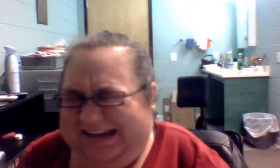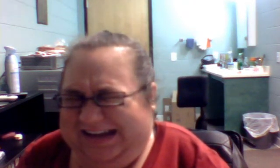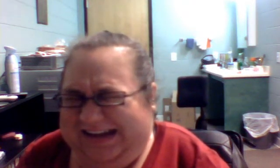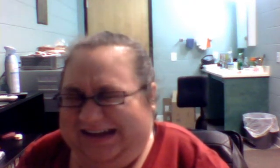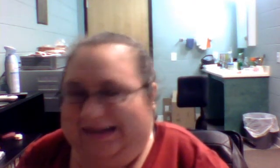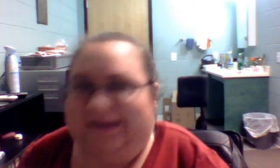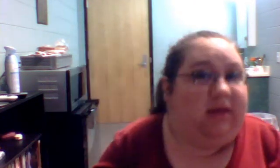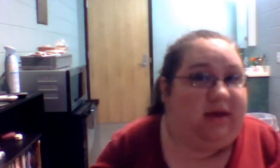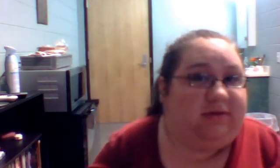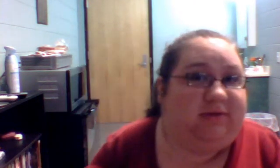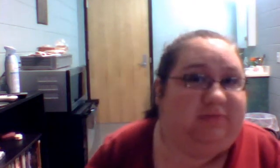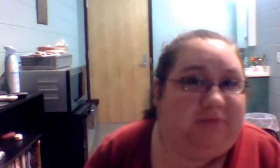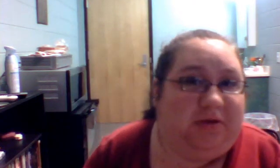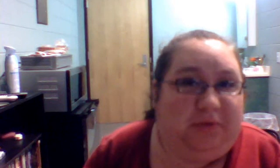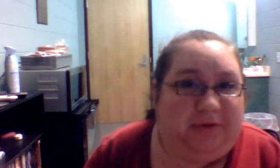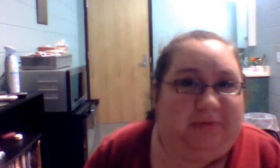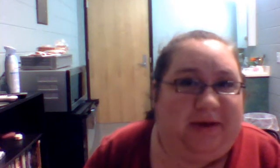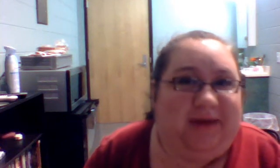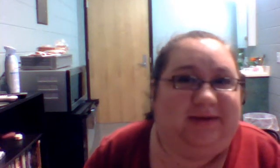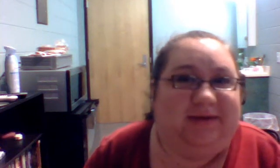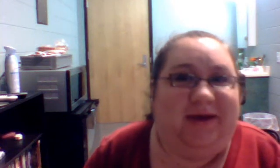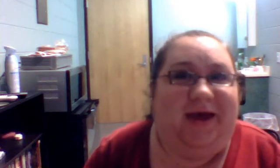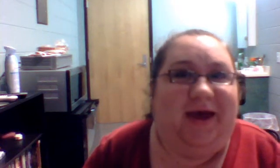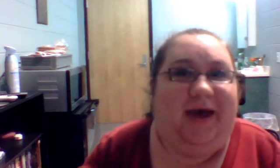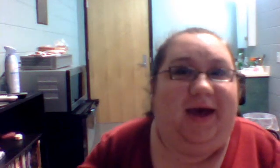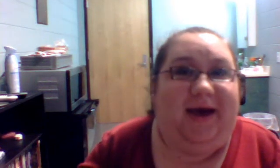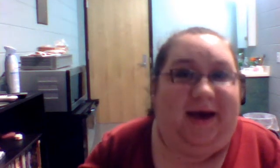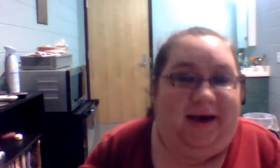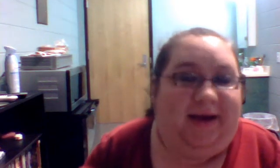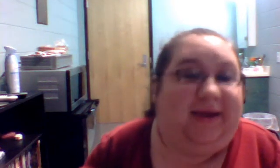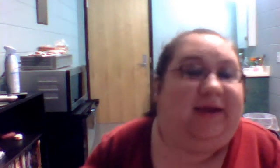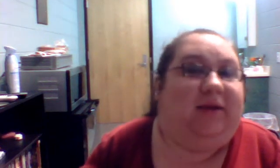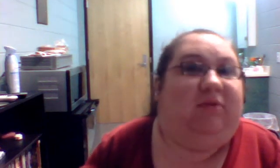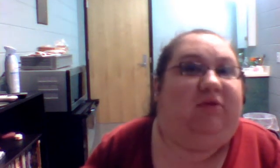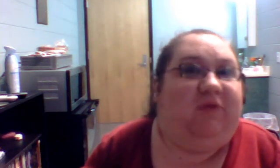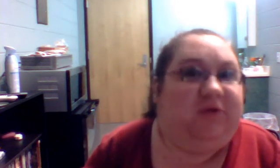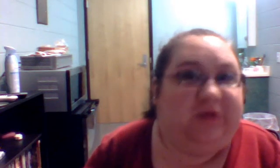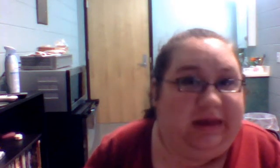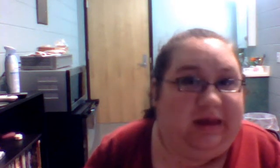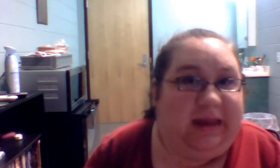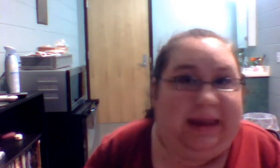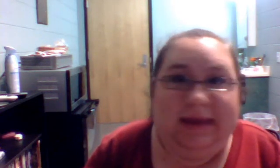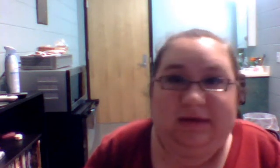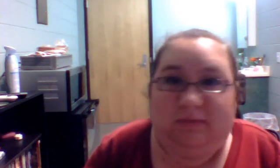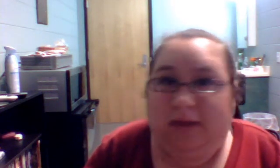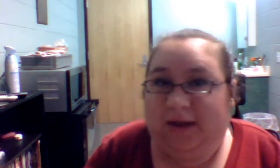Yes, you heard right. I am officially Aunt Megan.